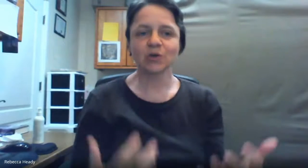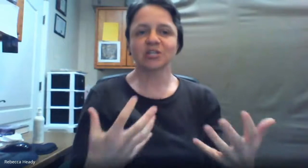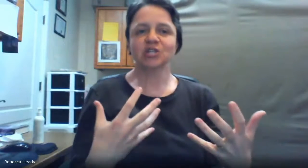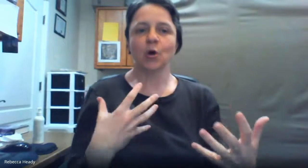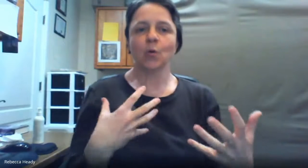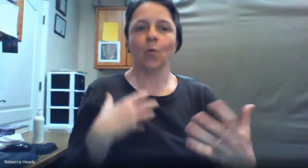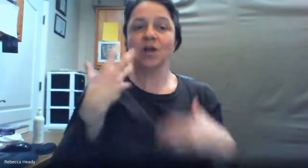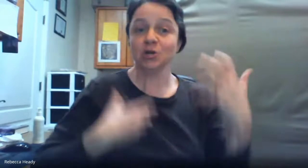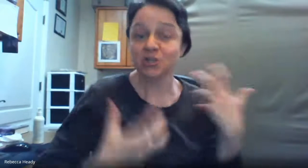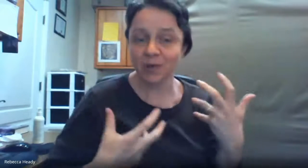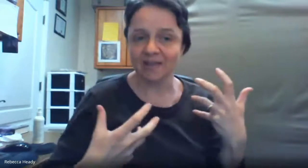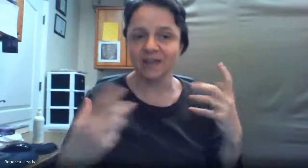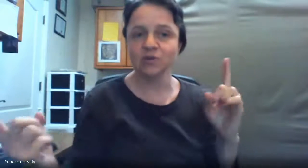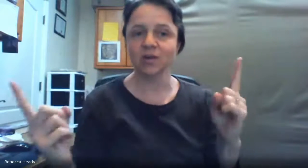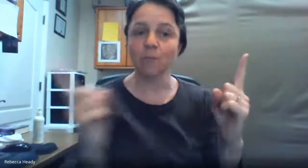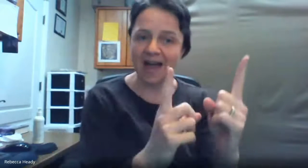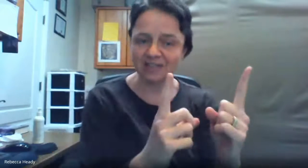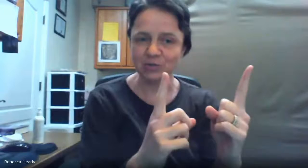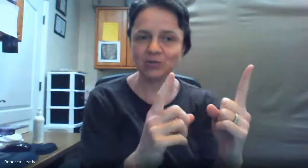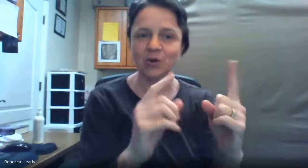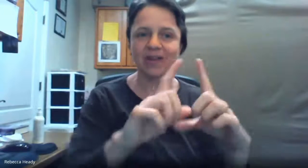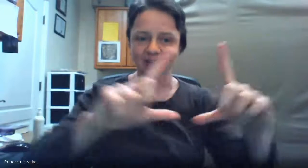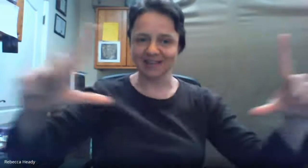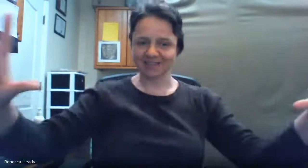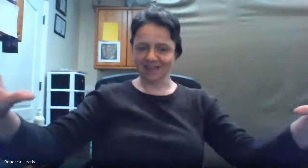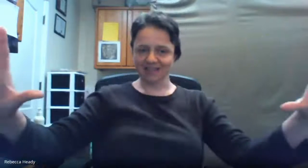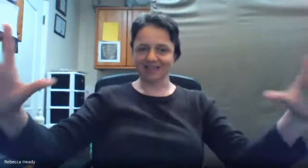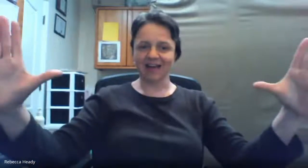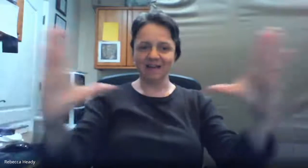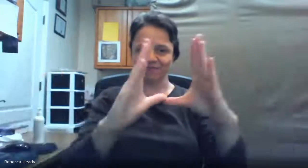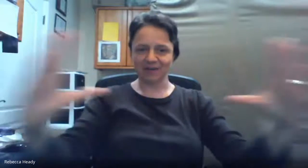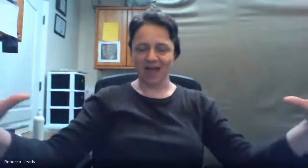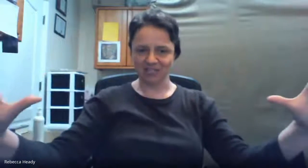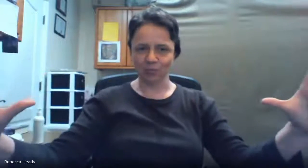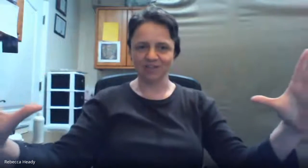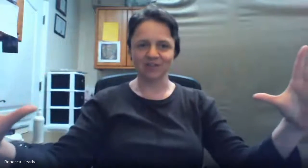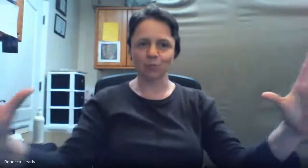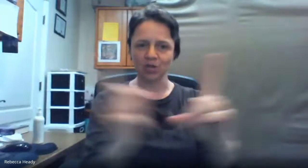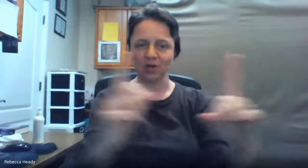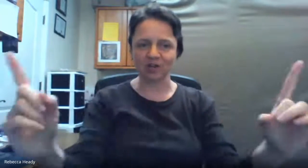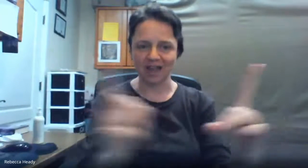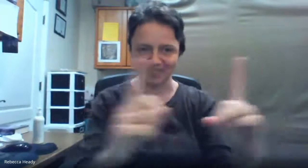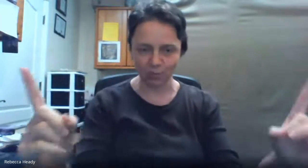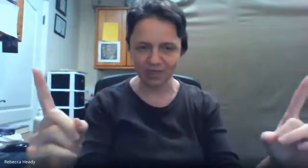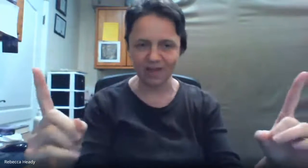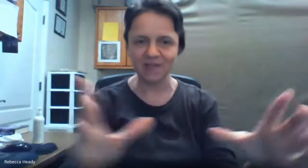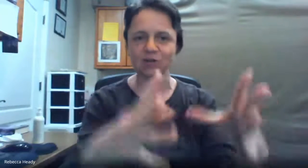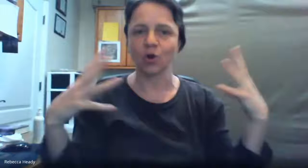can show what you're doing, and then you can go back to showing out like the live, you know, action, what you're interacting with, and then you can go